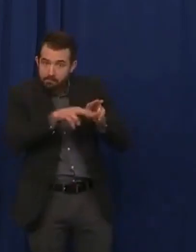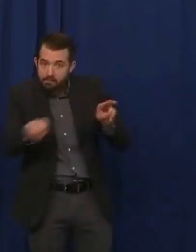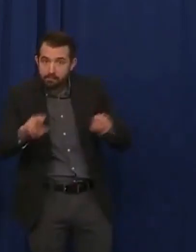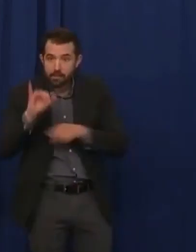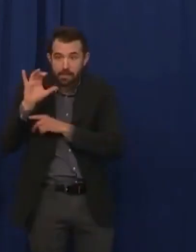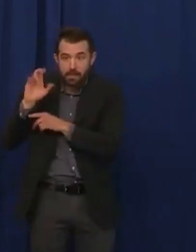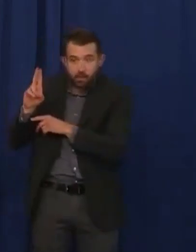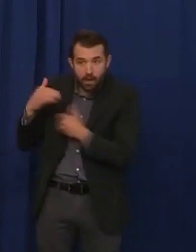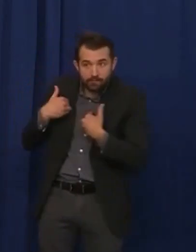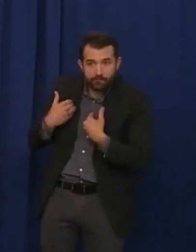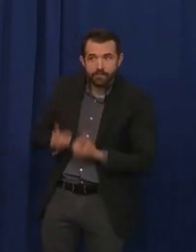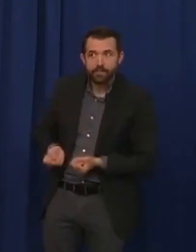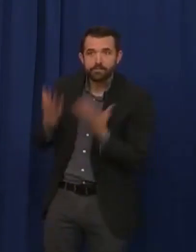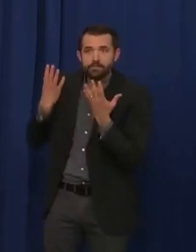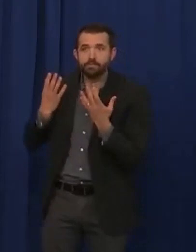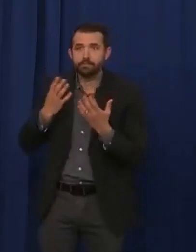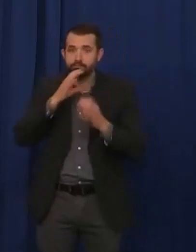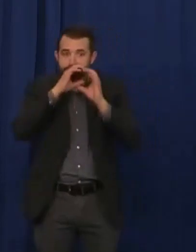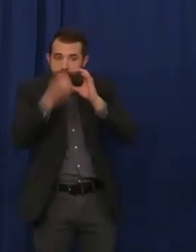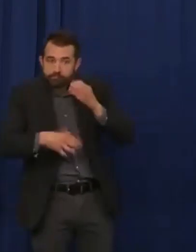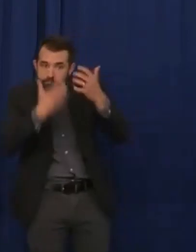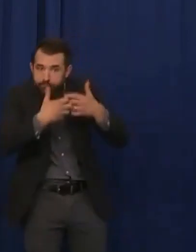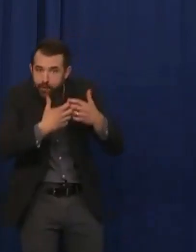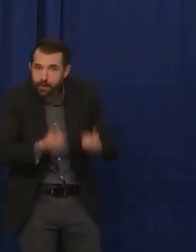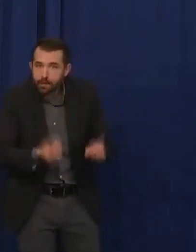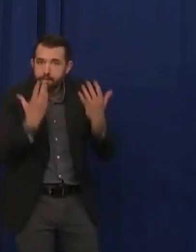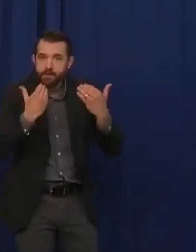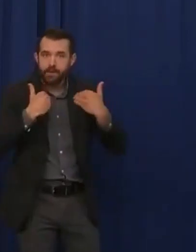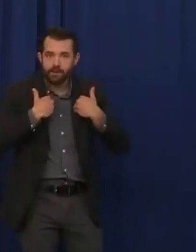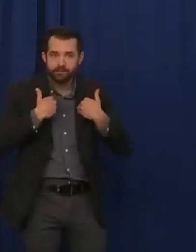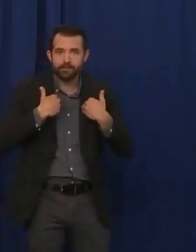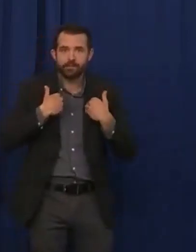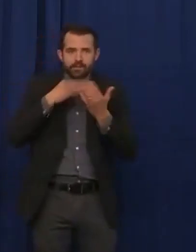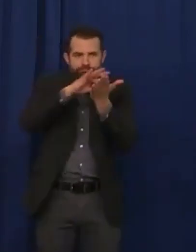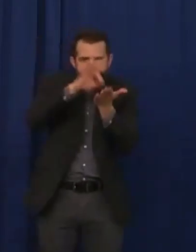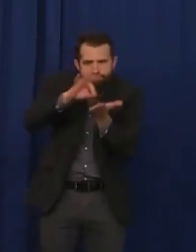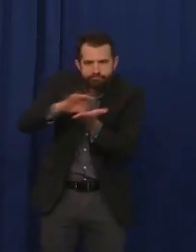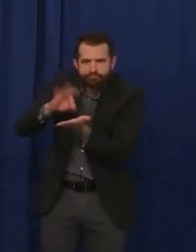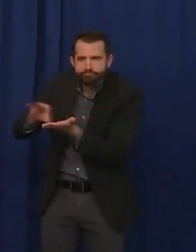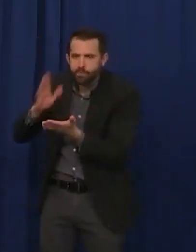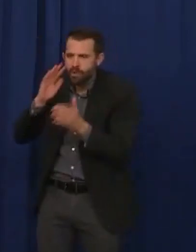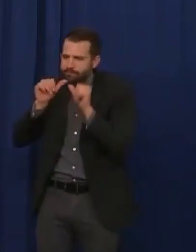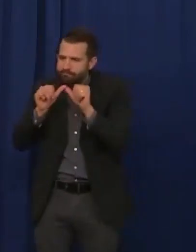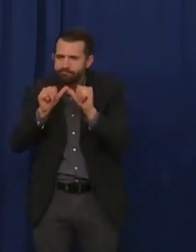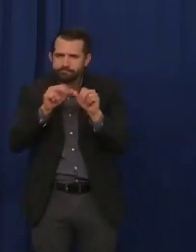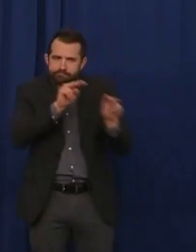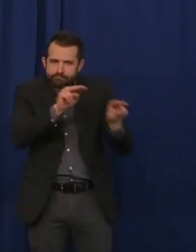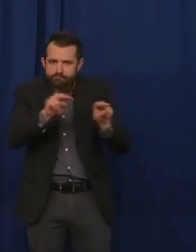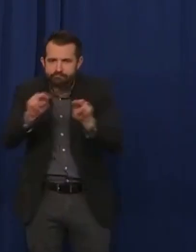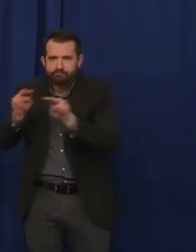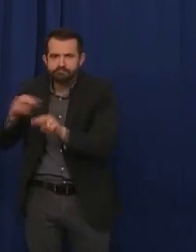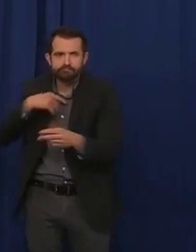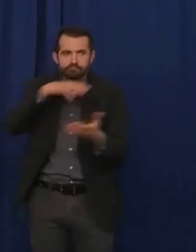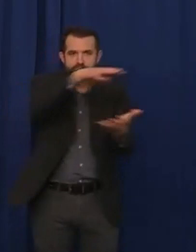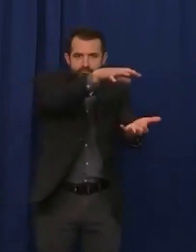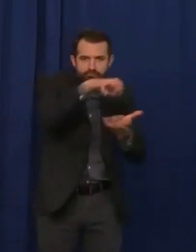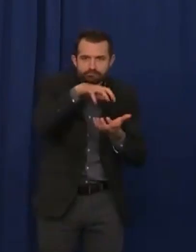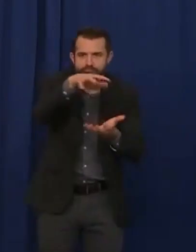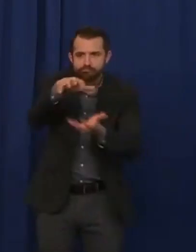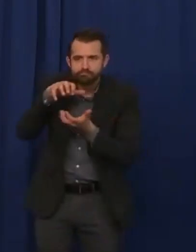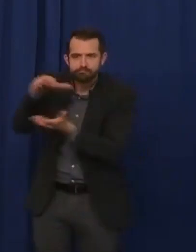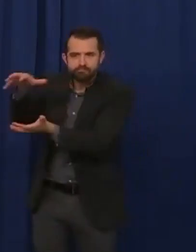beds, ventilators, and we will continue to procure and distribute personal protective equipment as needed